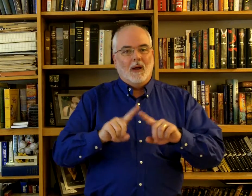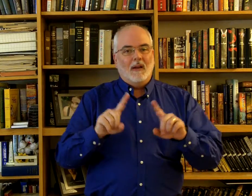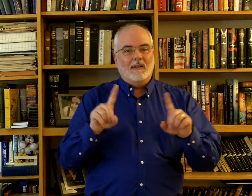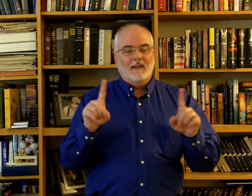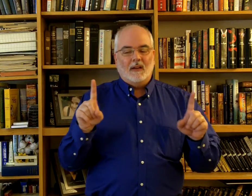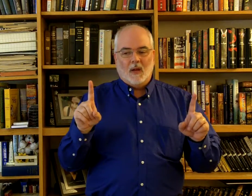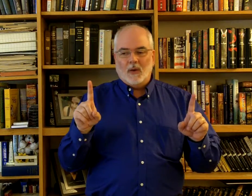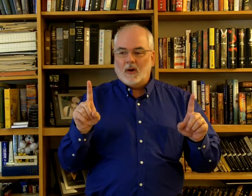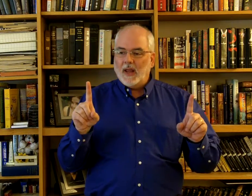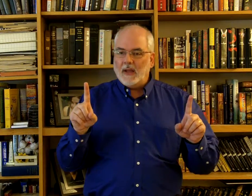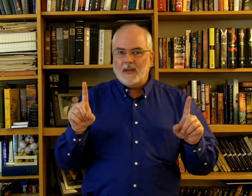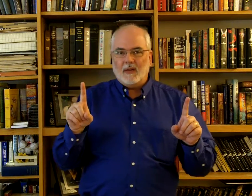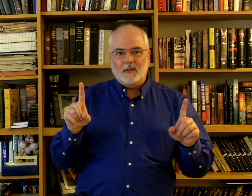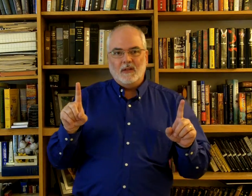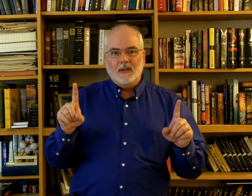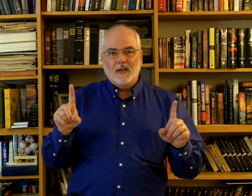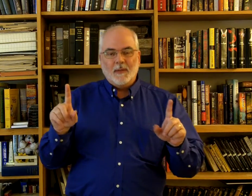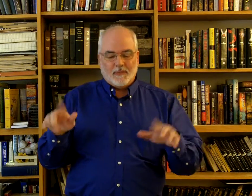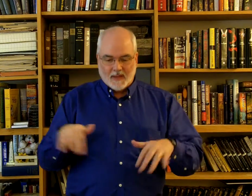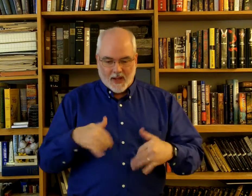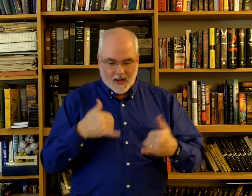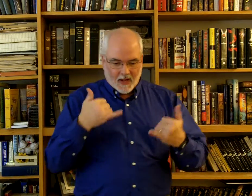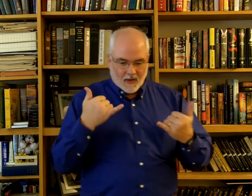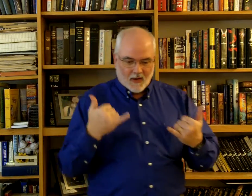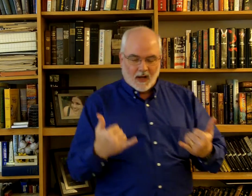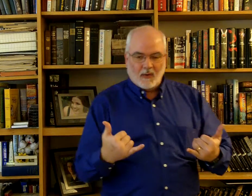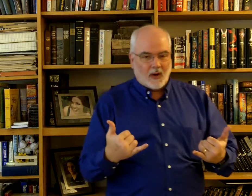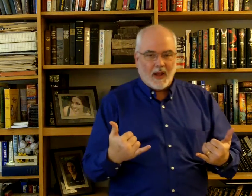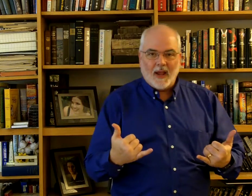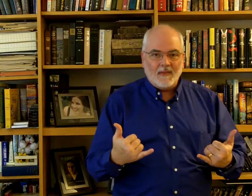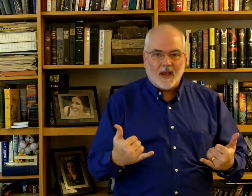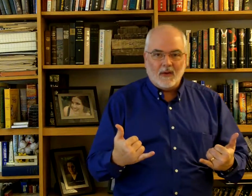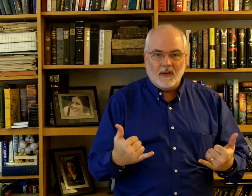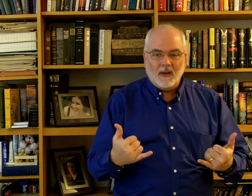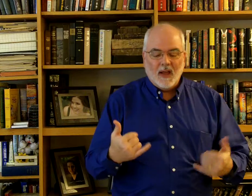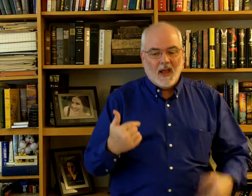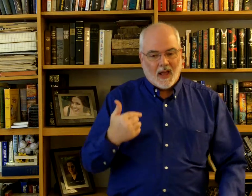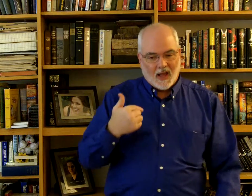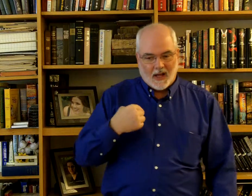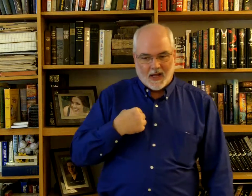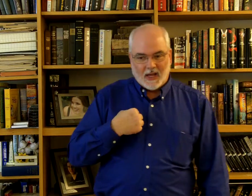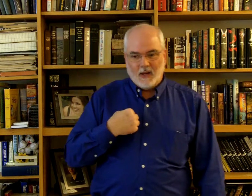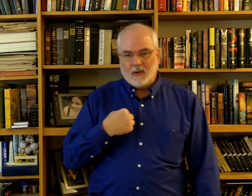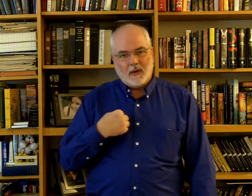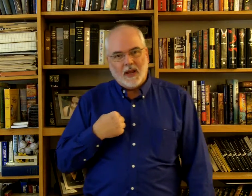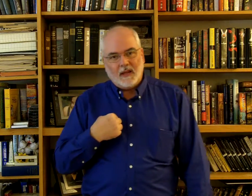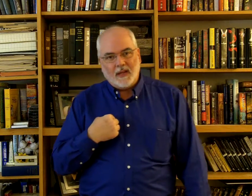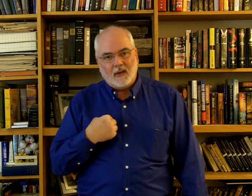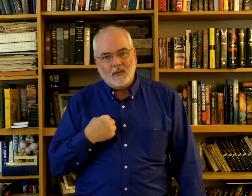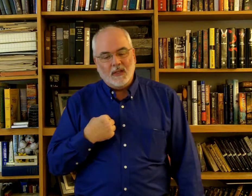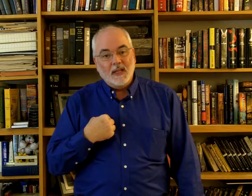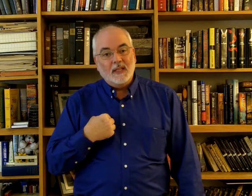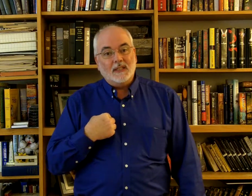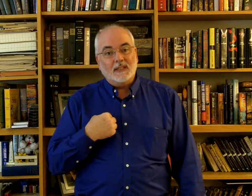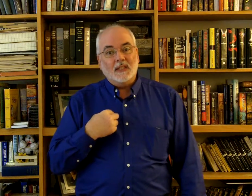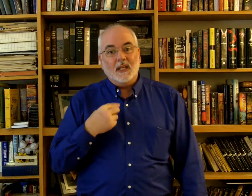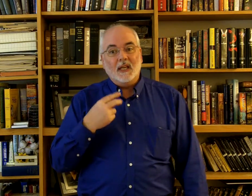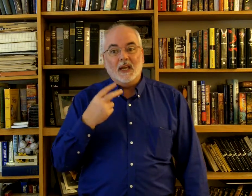But, we already had that one. Now, we already had that one. I, we already had that one. See, it's